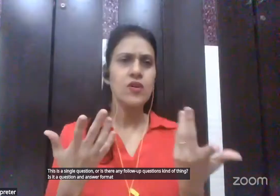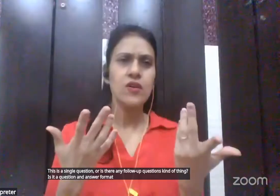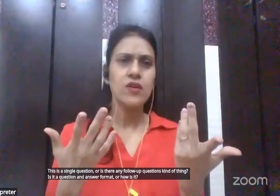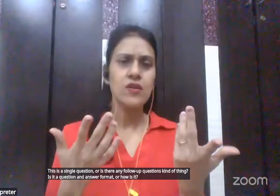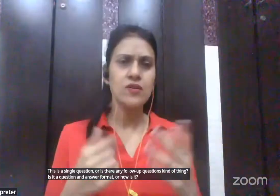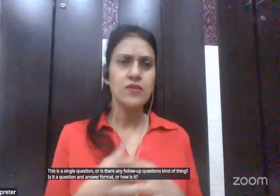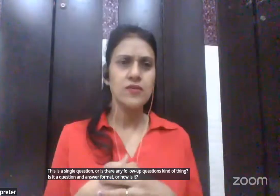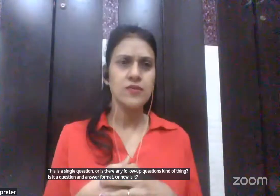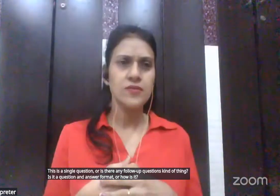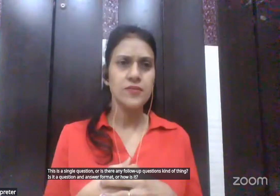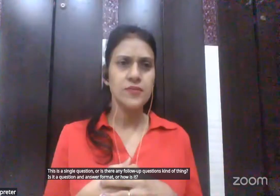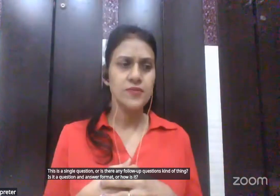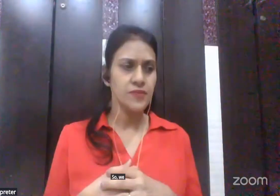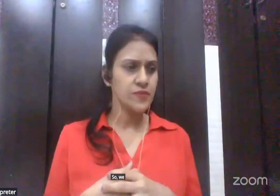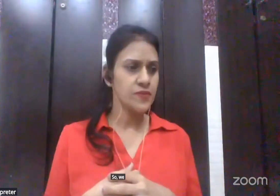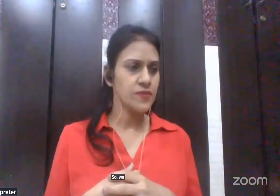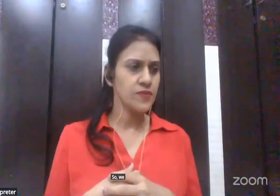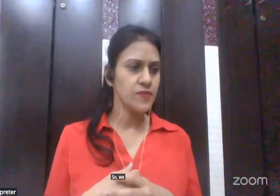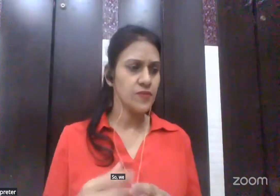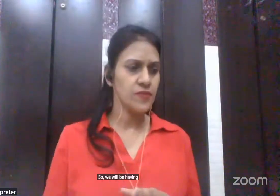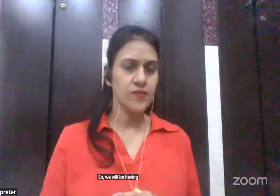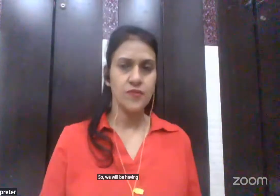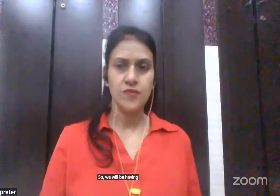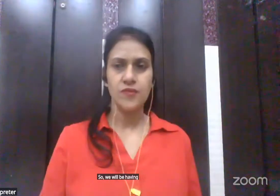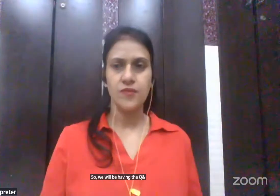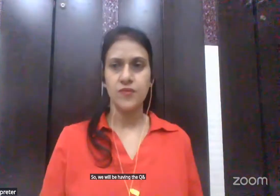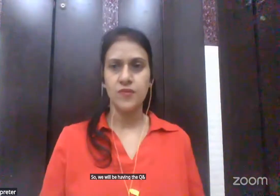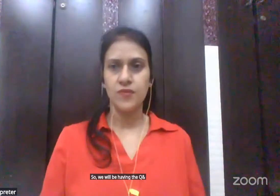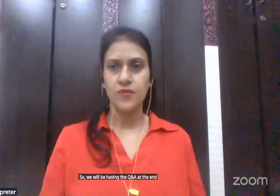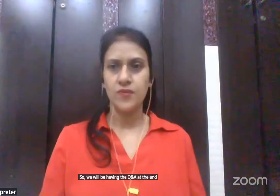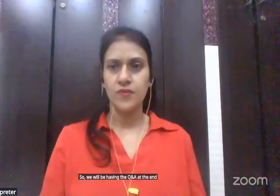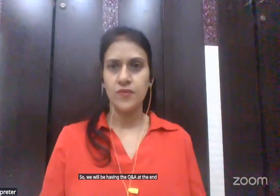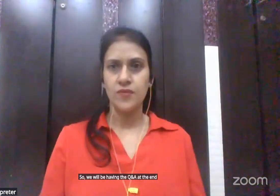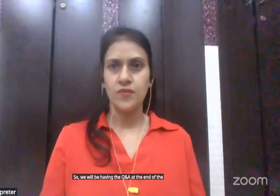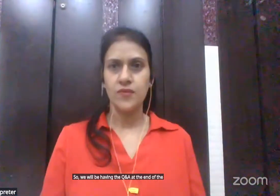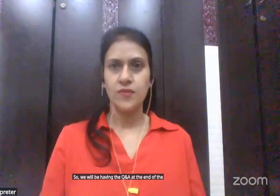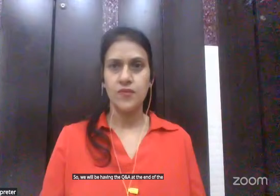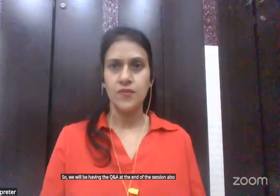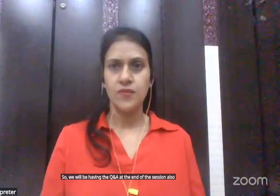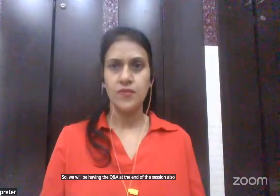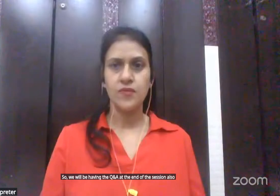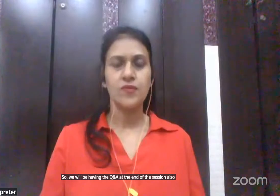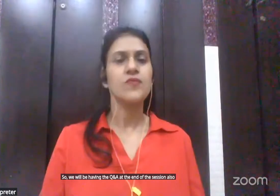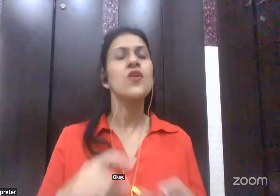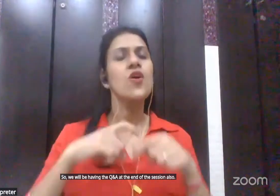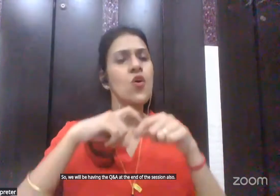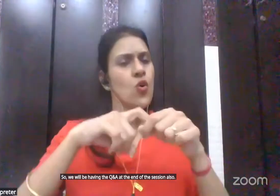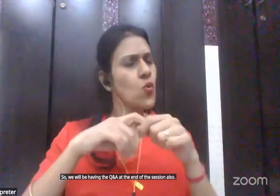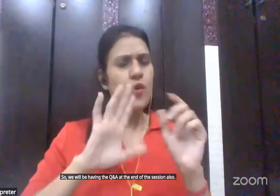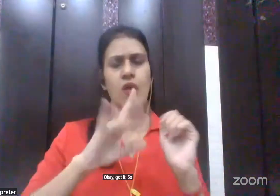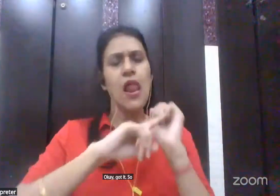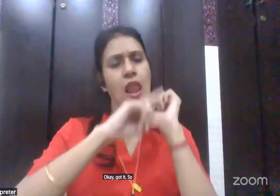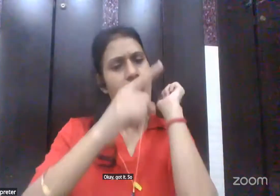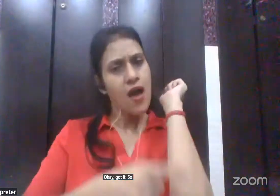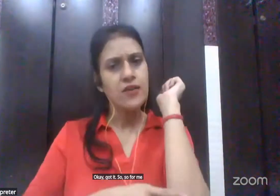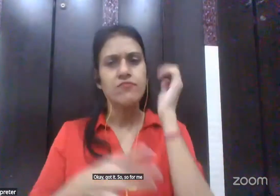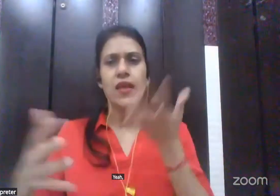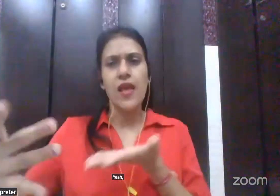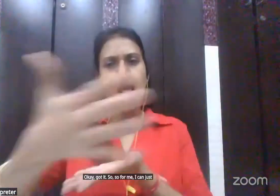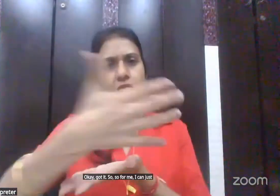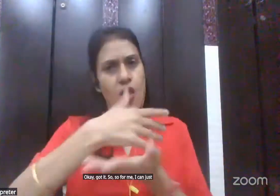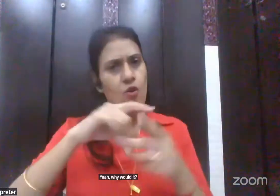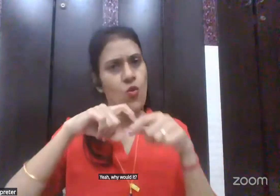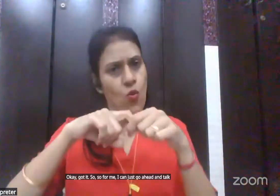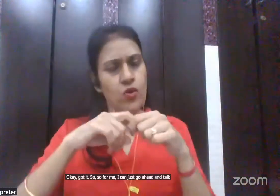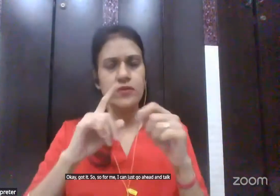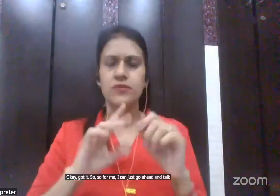how is it? So, we will be having the Q&A at the end of the session, Vasu. Okay, got it. So, Yeah, so for me, I however, can if- just go ahead